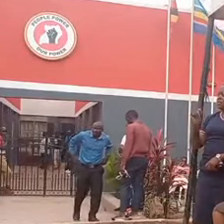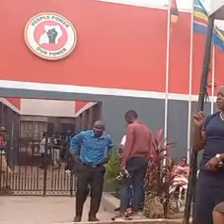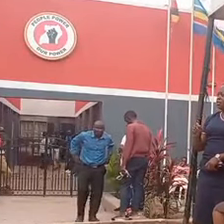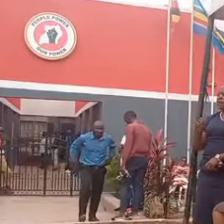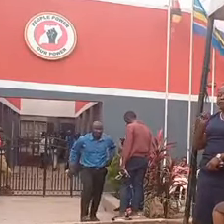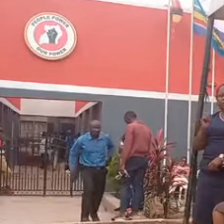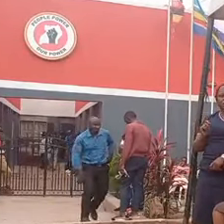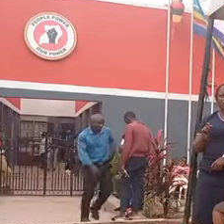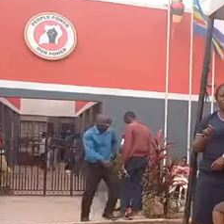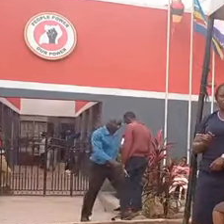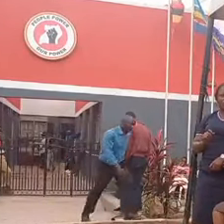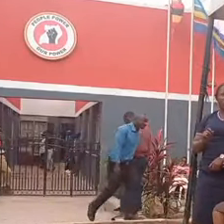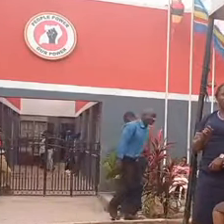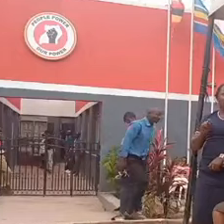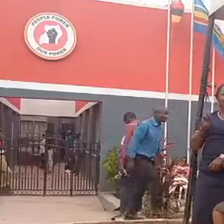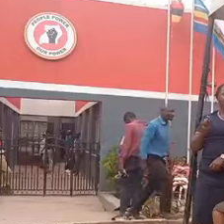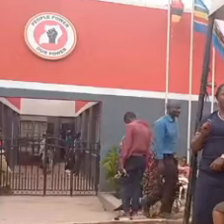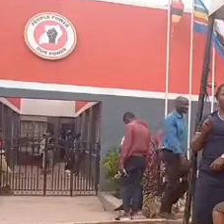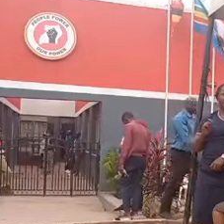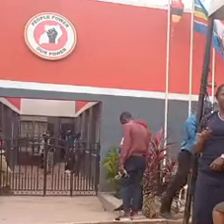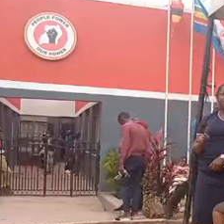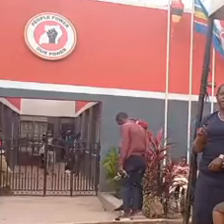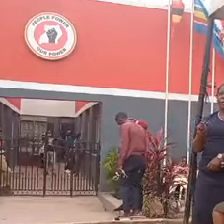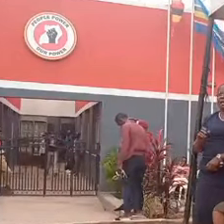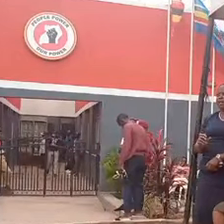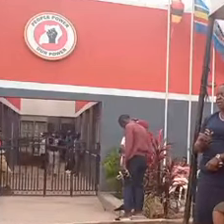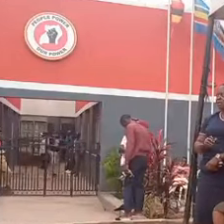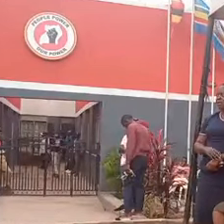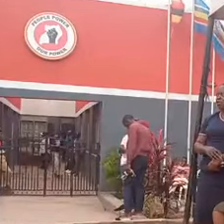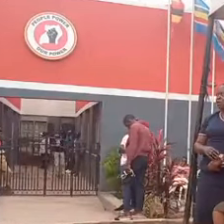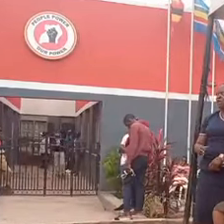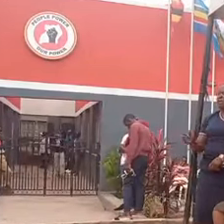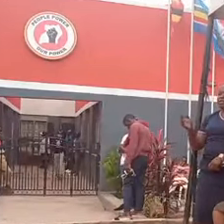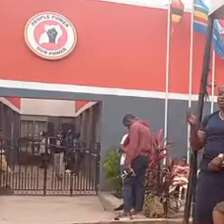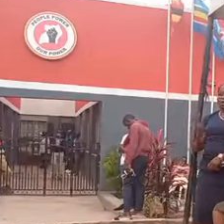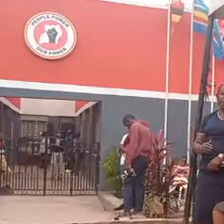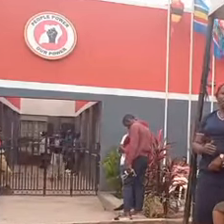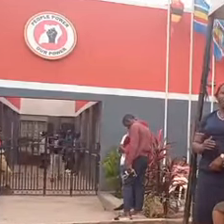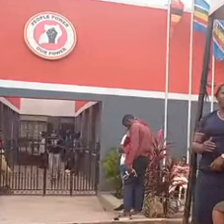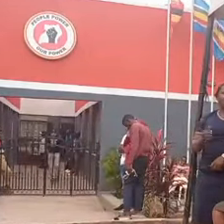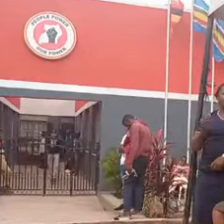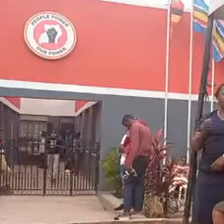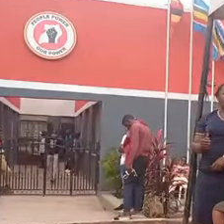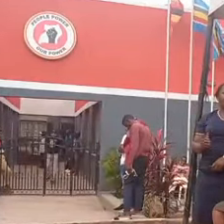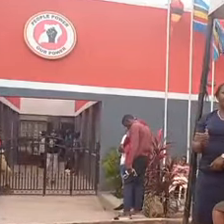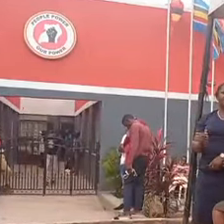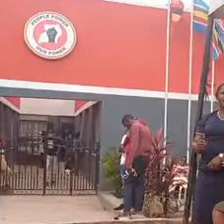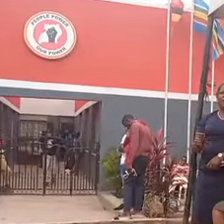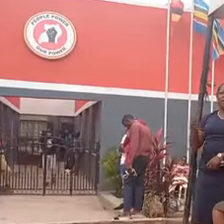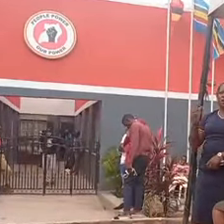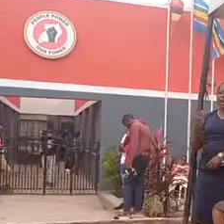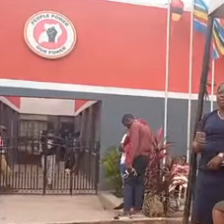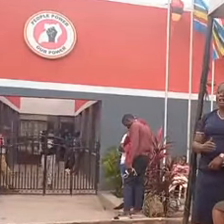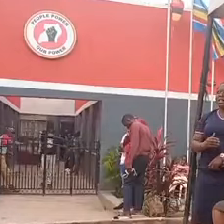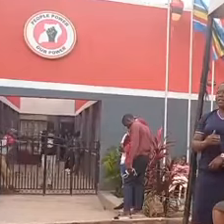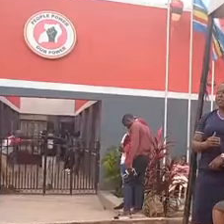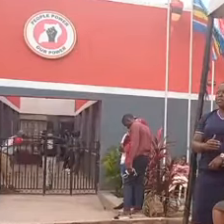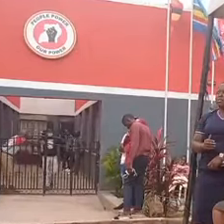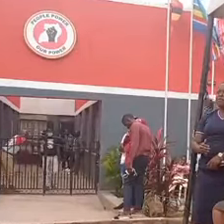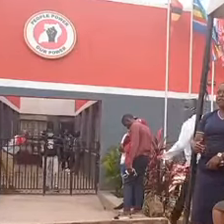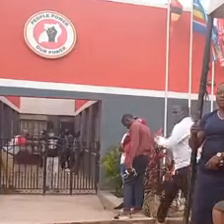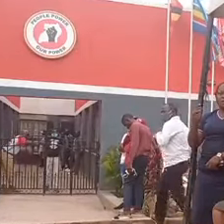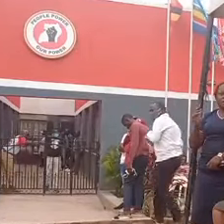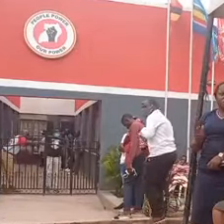We still have a lot to do. We have a bigger picture than the small one. Yes. We have that